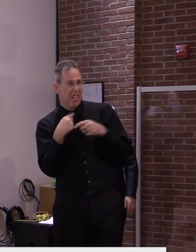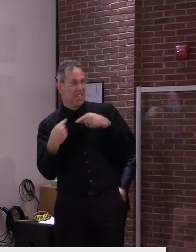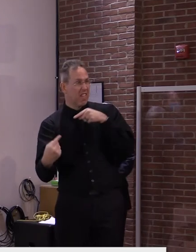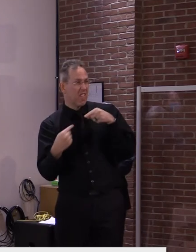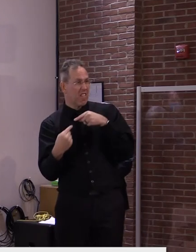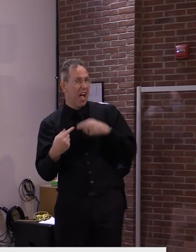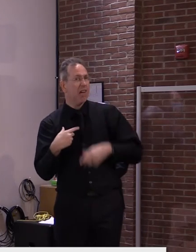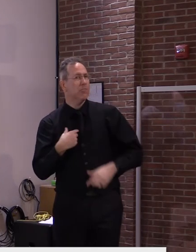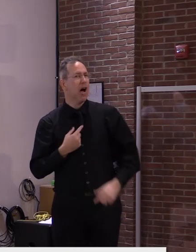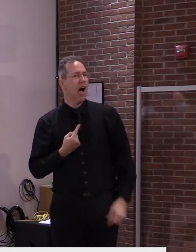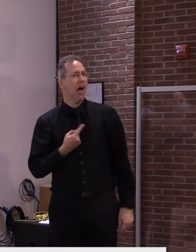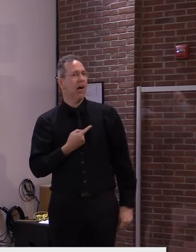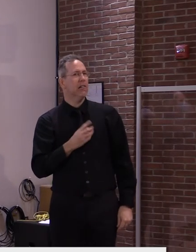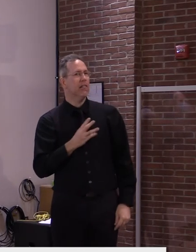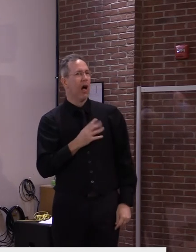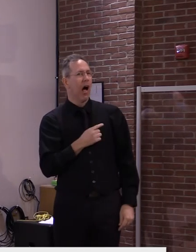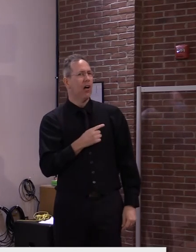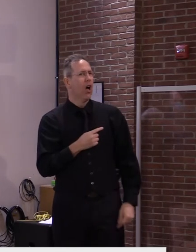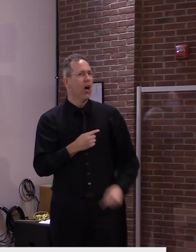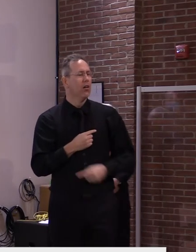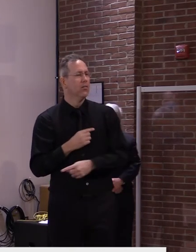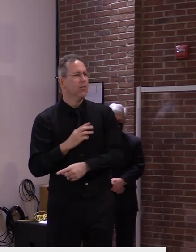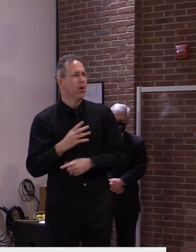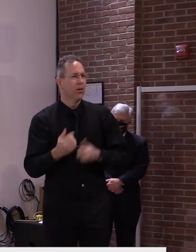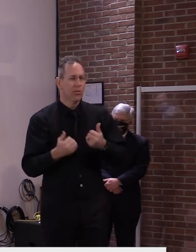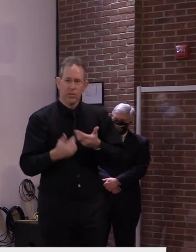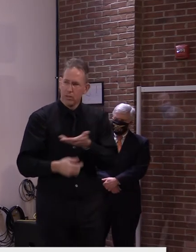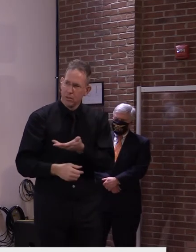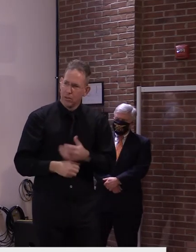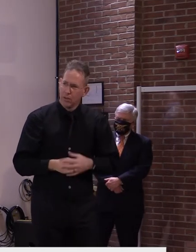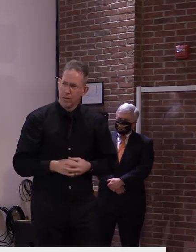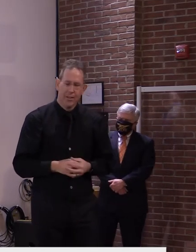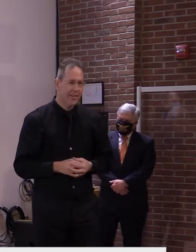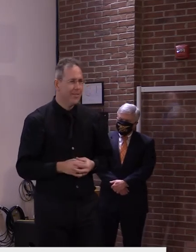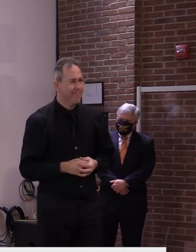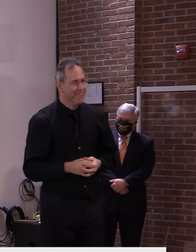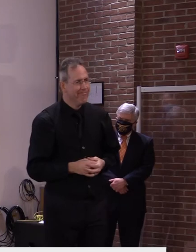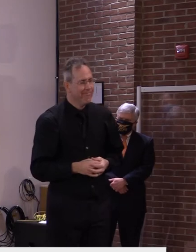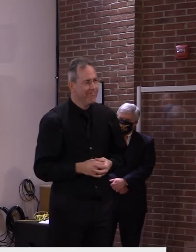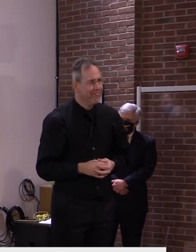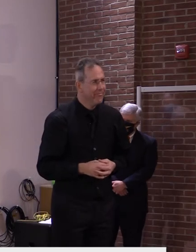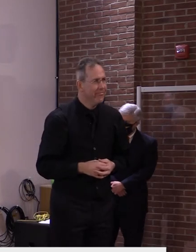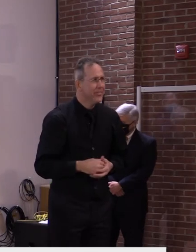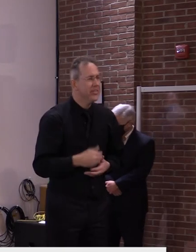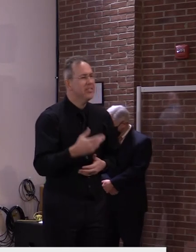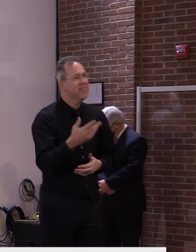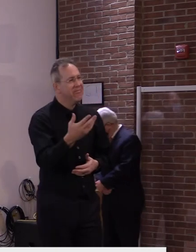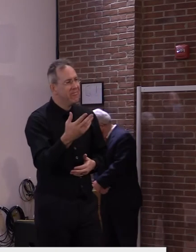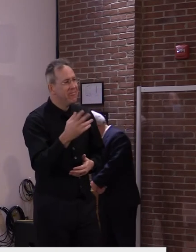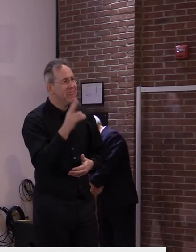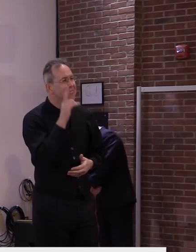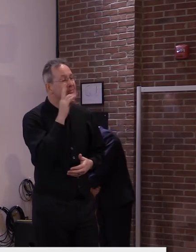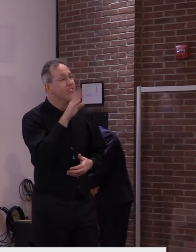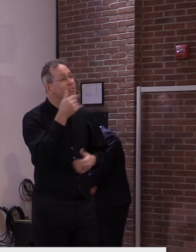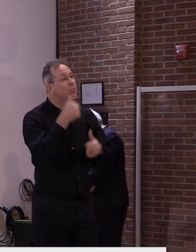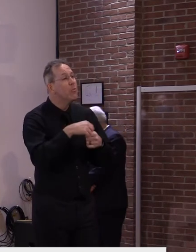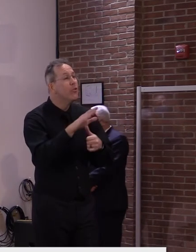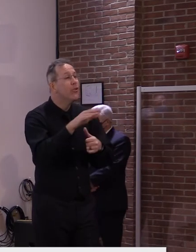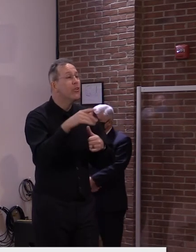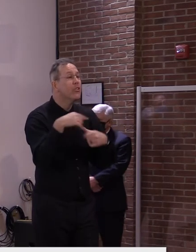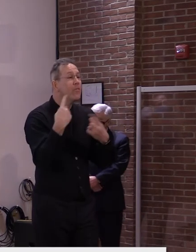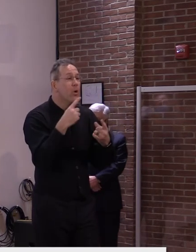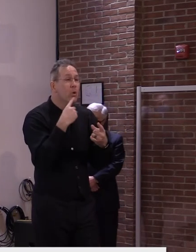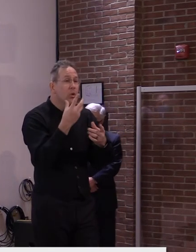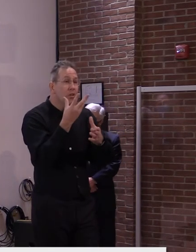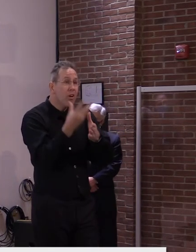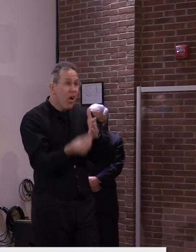be determined. We want to get through the age banding from 65 and over due to the data that we know exists, and then go